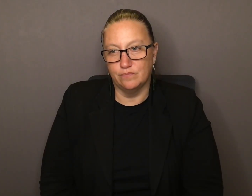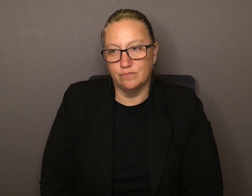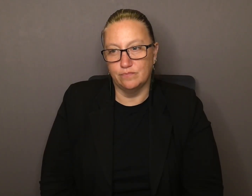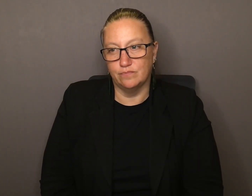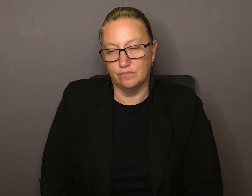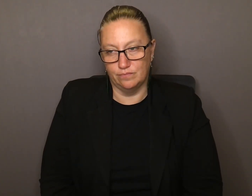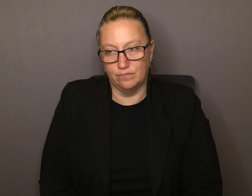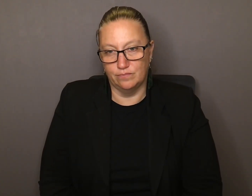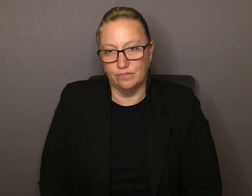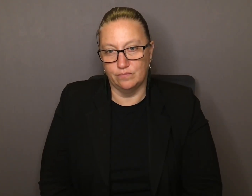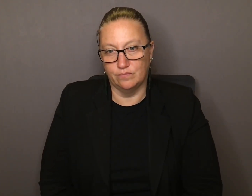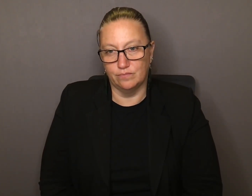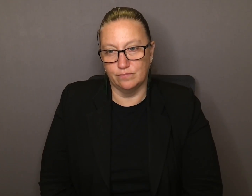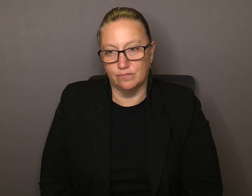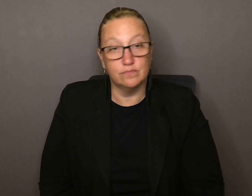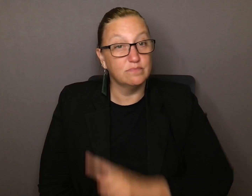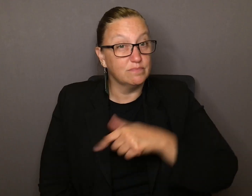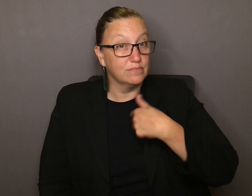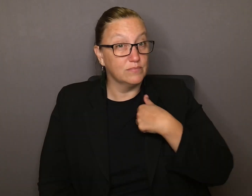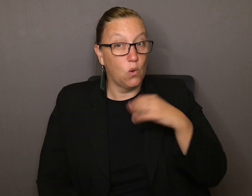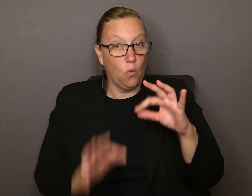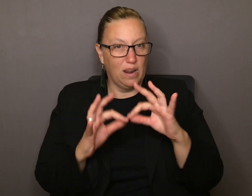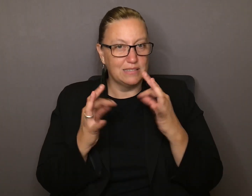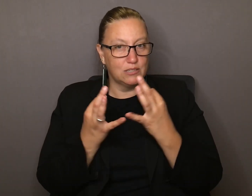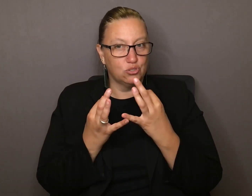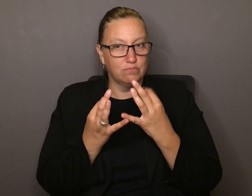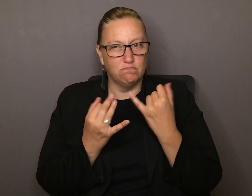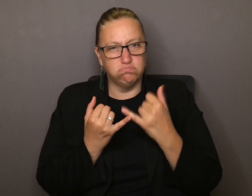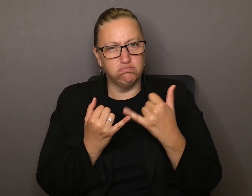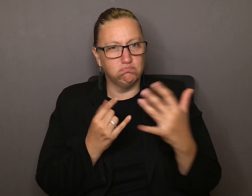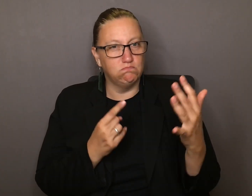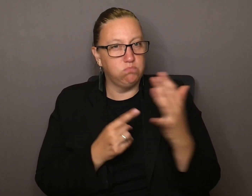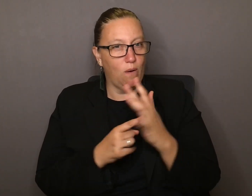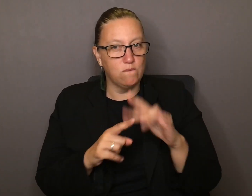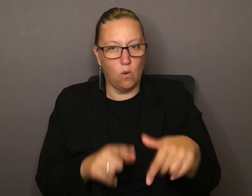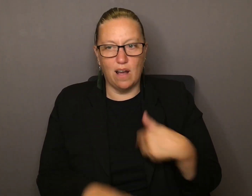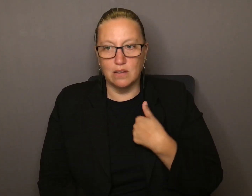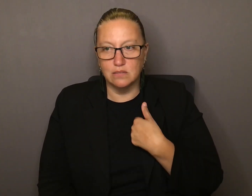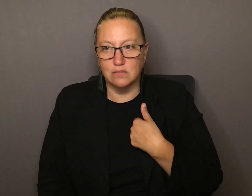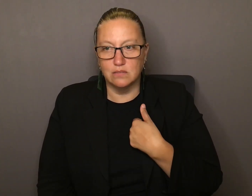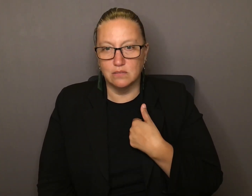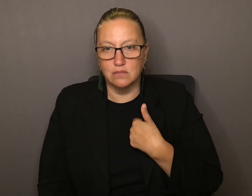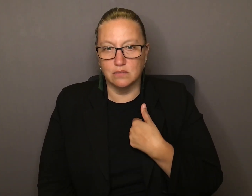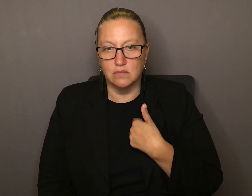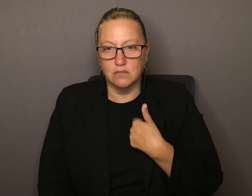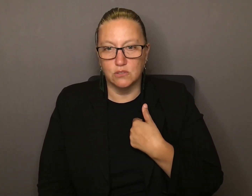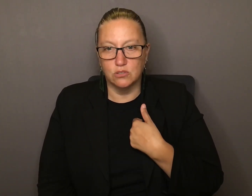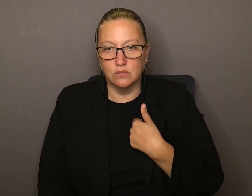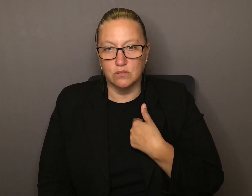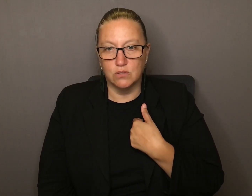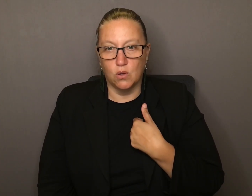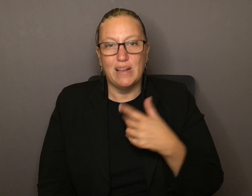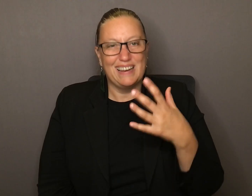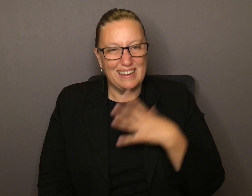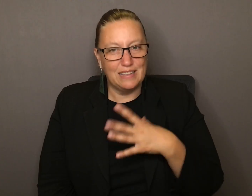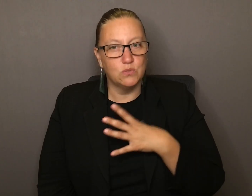organisation, it is important for us to have research to